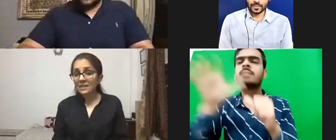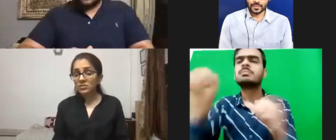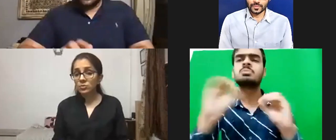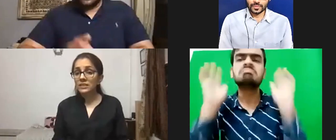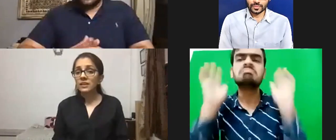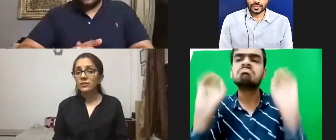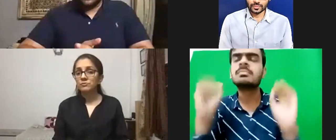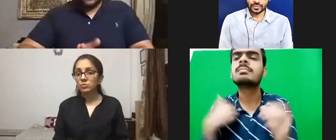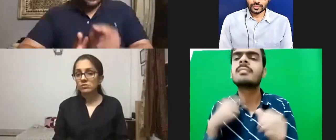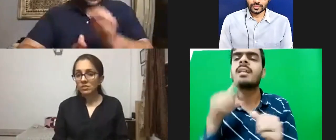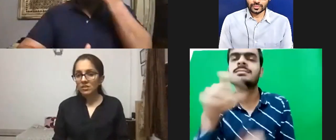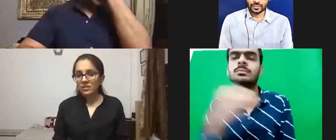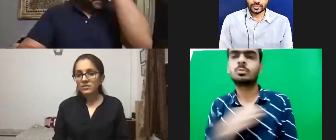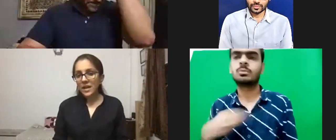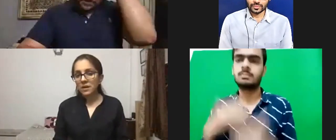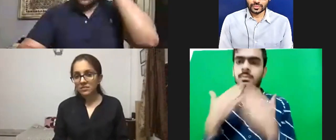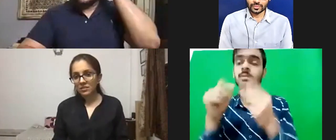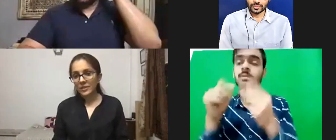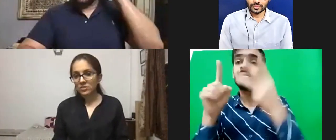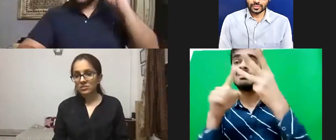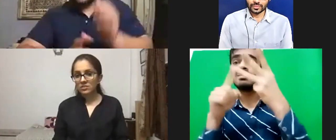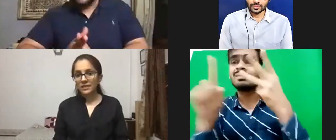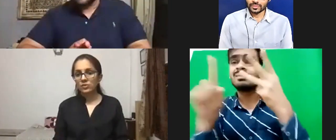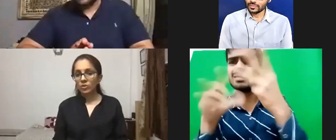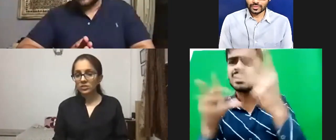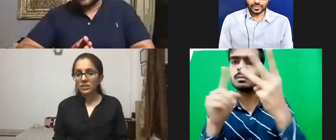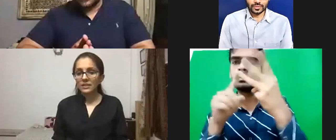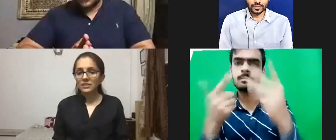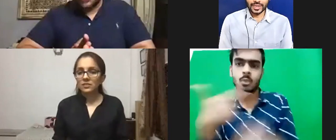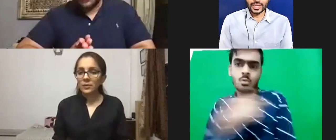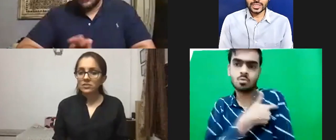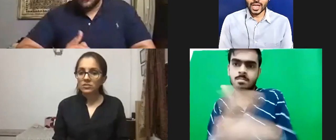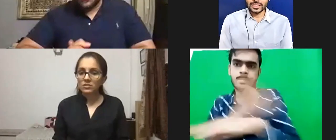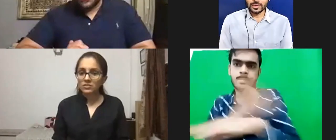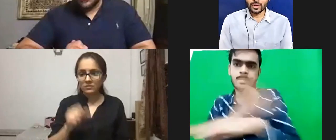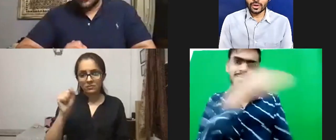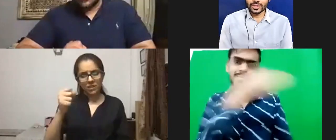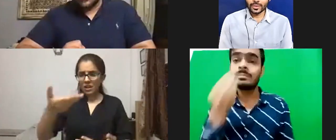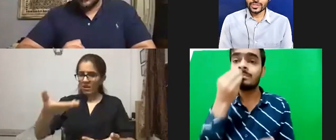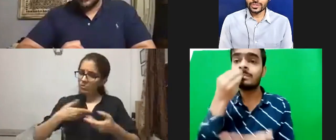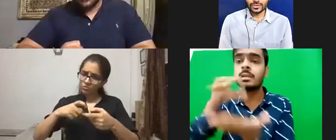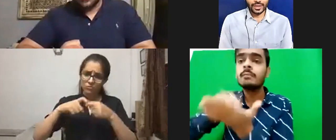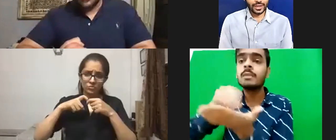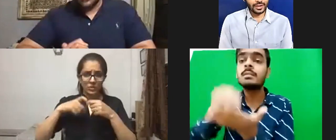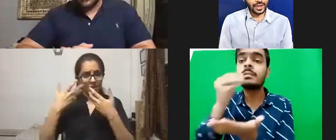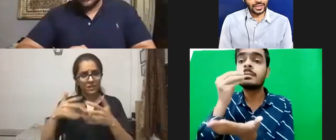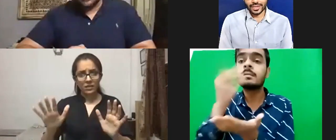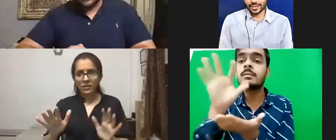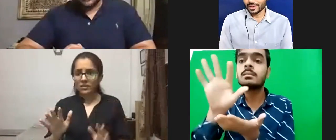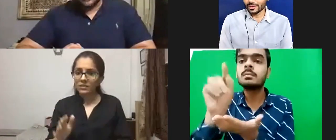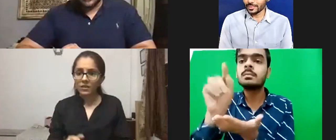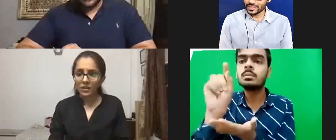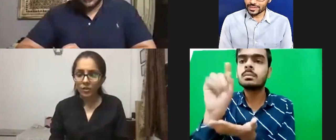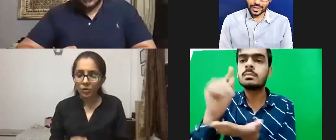get access to any kind of news. That's why I'm asking questions. Thank you, doctor. Third question. Please ask me all the questions you can